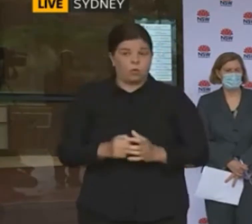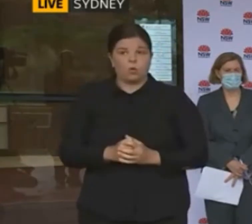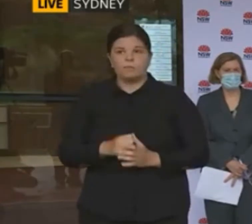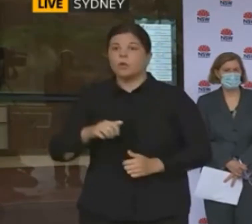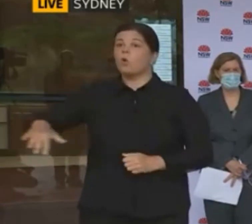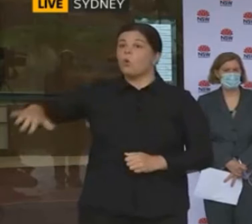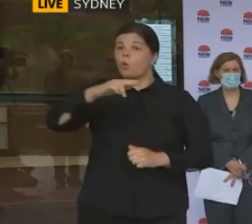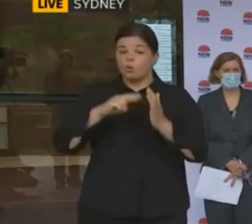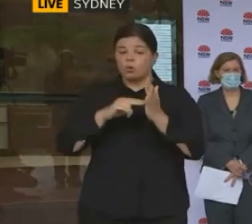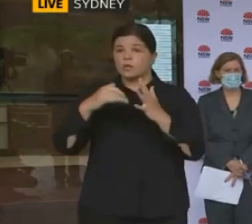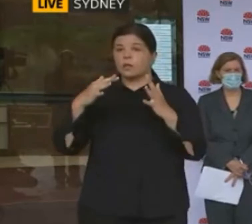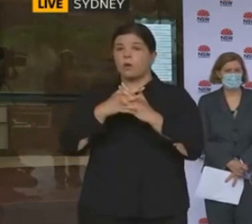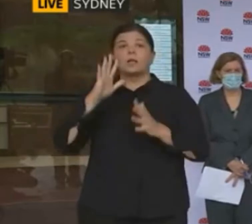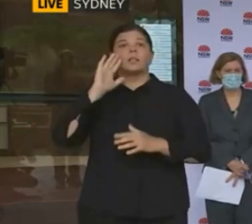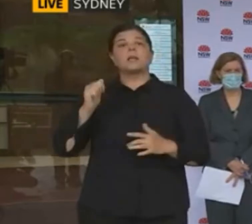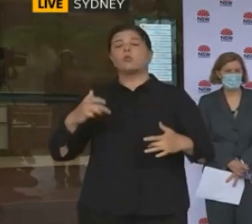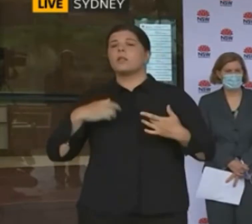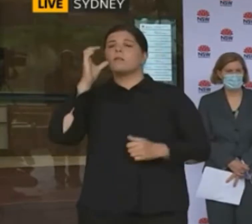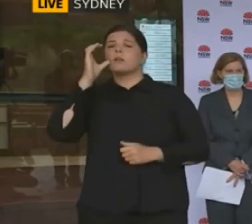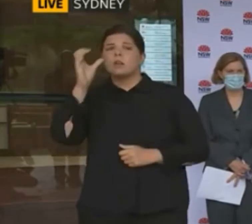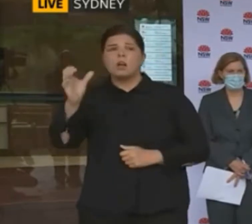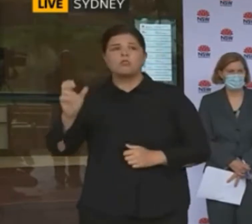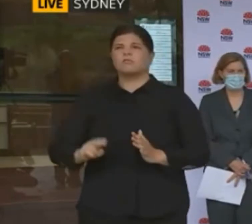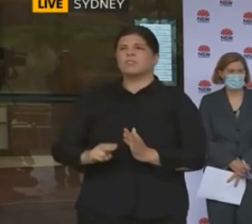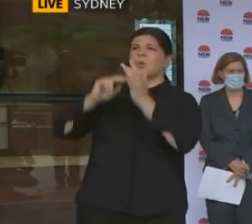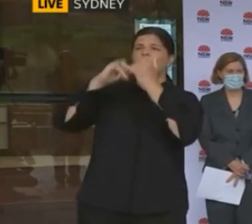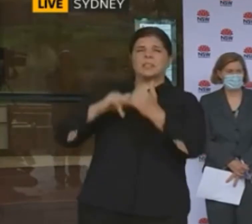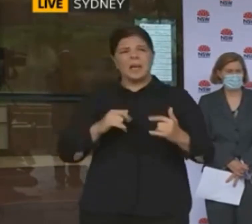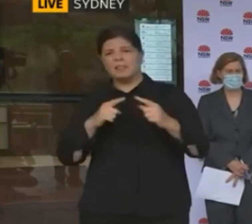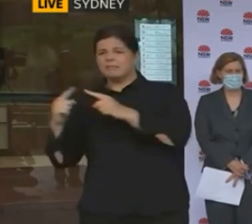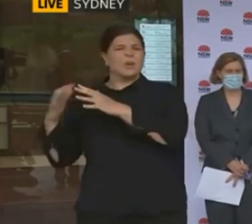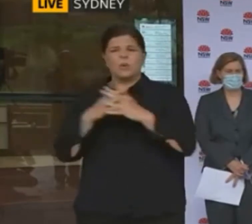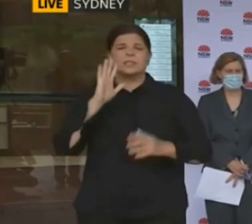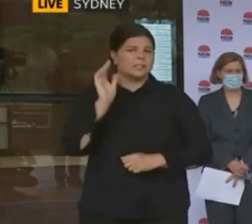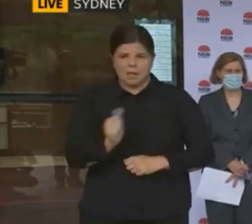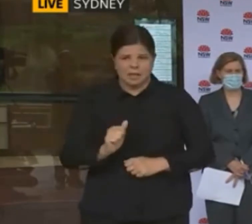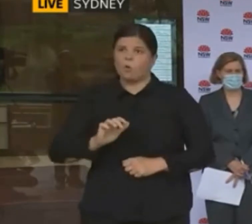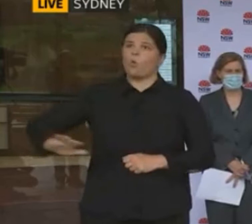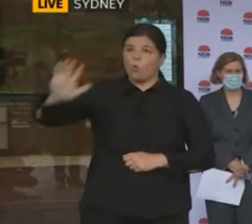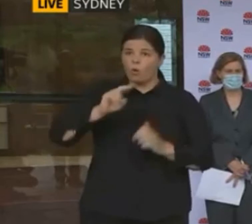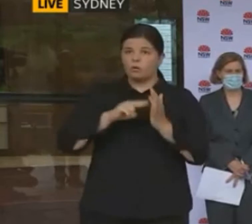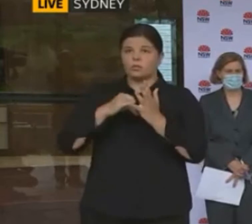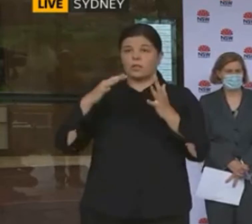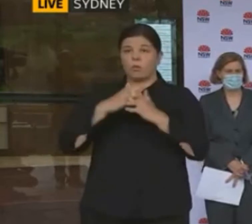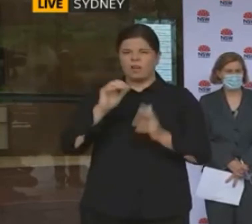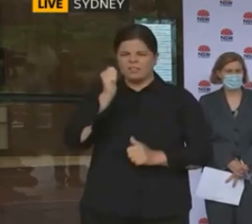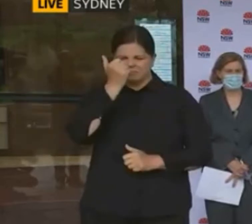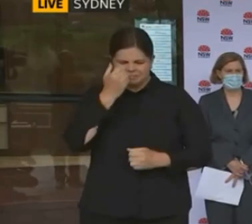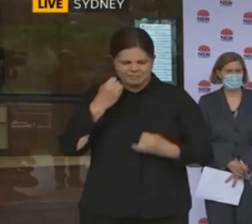the state, even if you live in the regions, even if you live in Greater Sydney, if you have the mildest of symptoms, please come forward and get